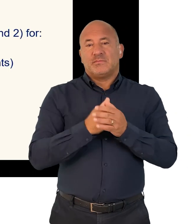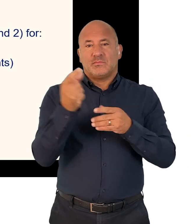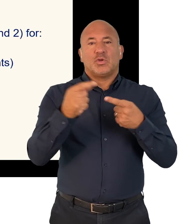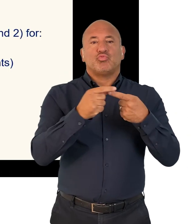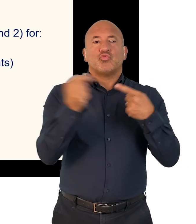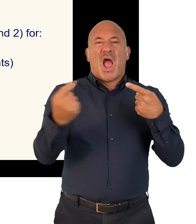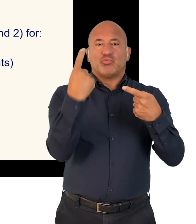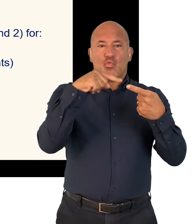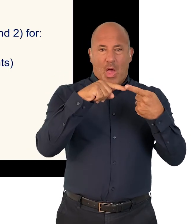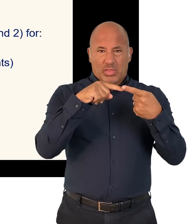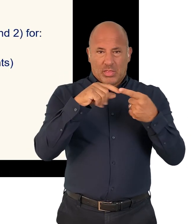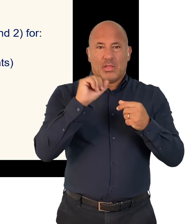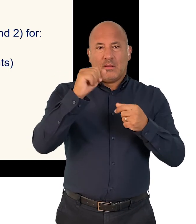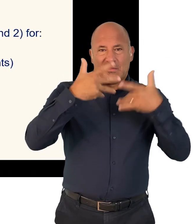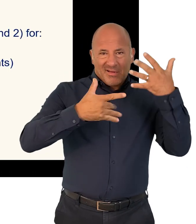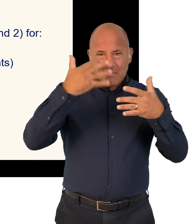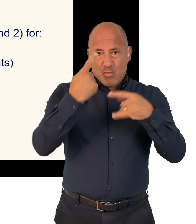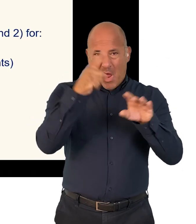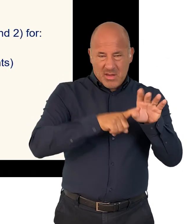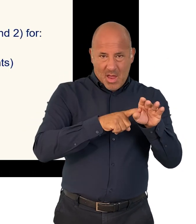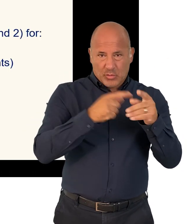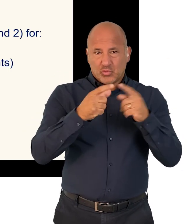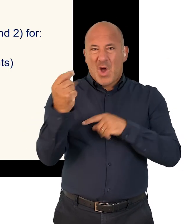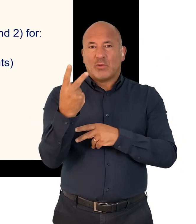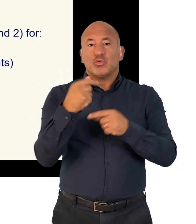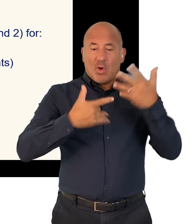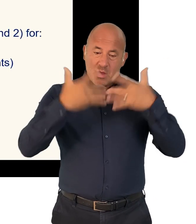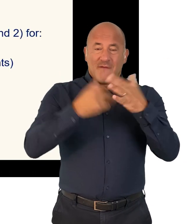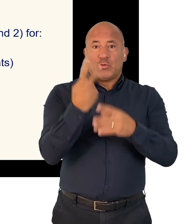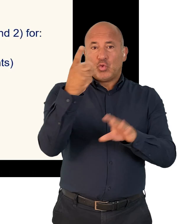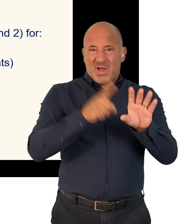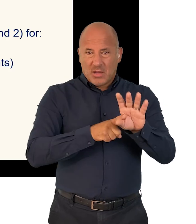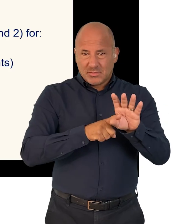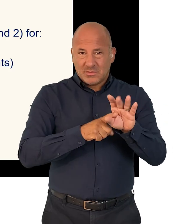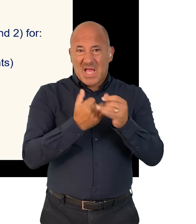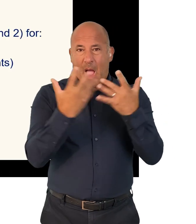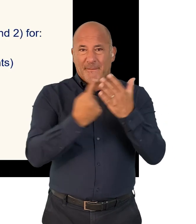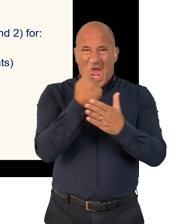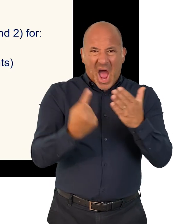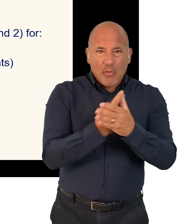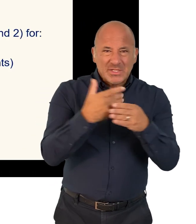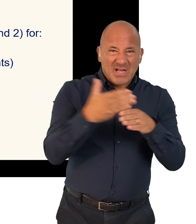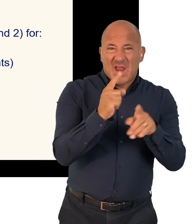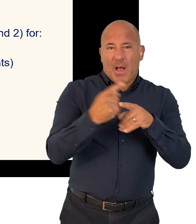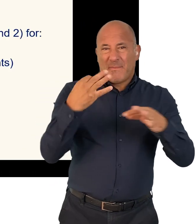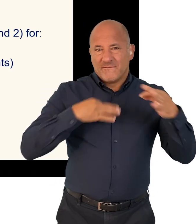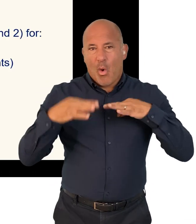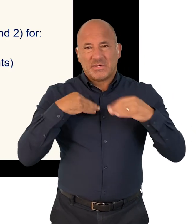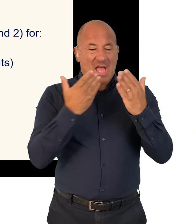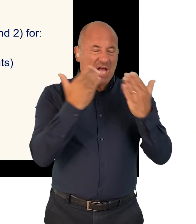figures for 1 year for Strand 1 and 2 years for Strand 2 for the number of hours of activity, that